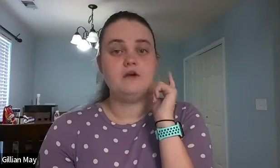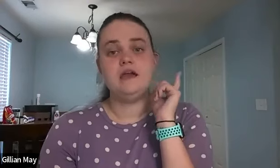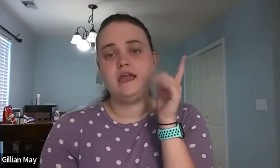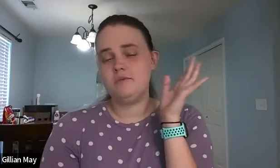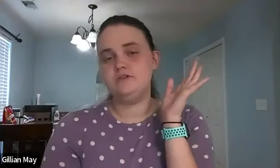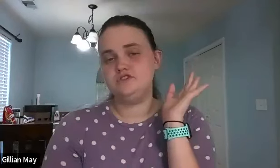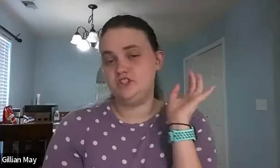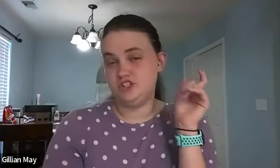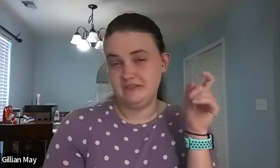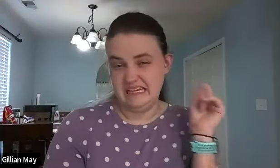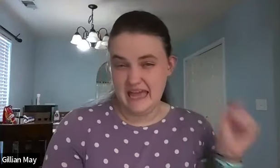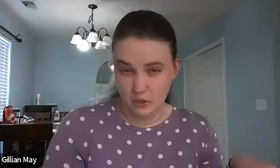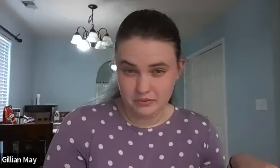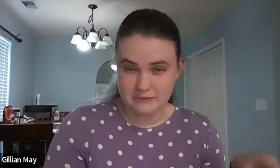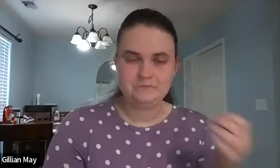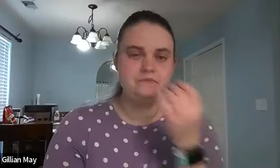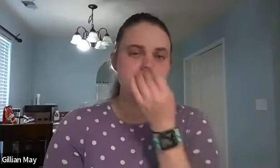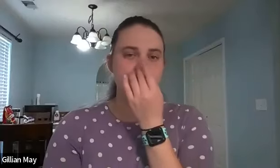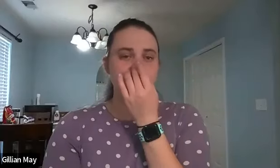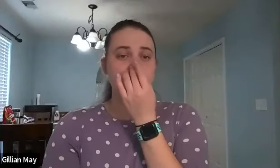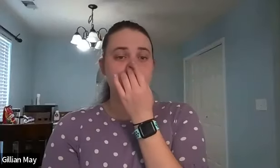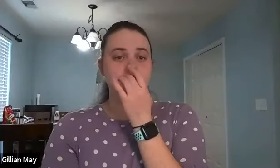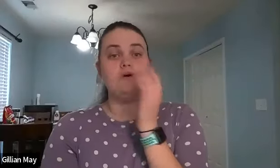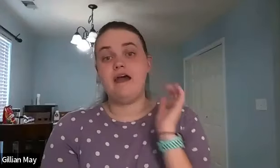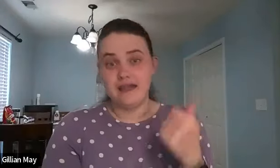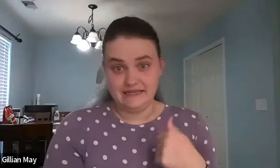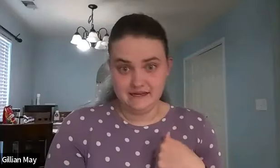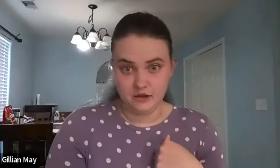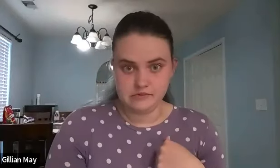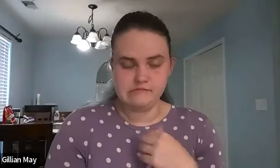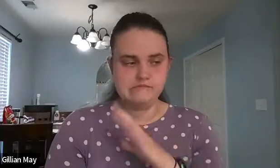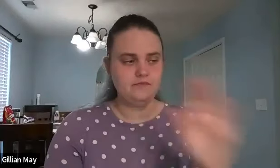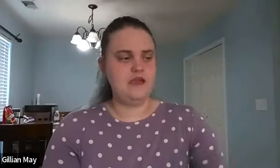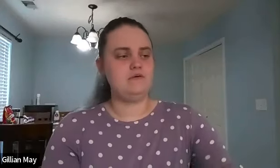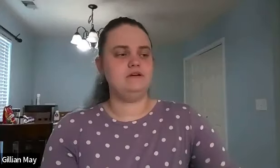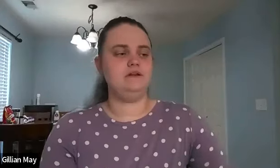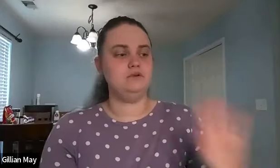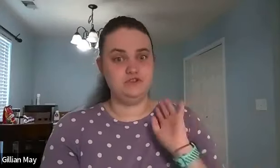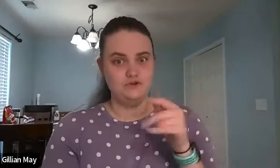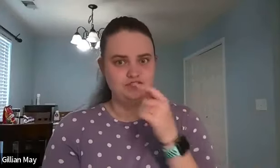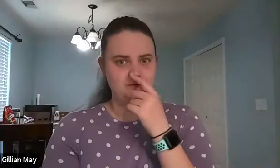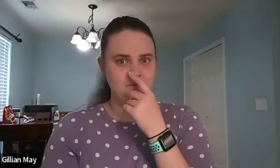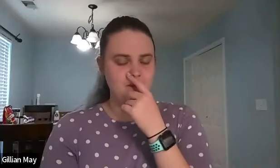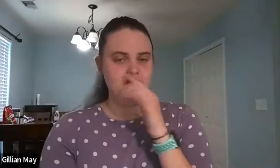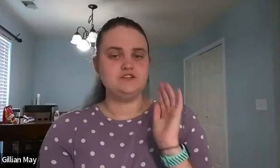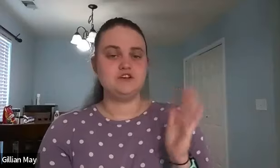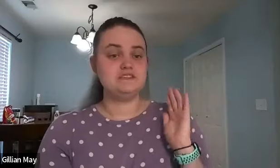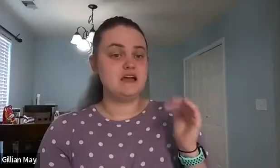Okay, how about do you need help? Or if I need help. That one, we'll do those two. So the sign